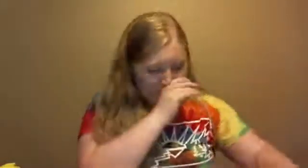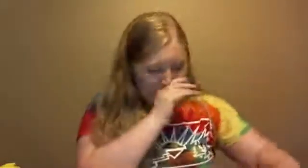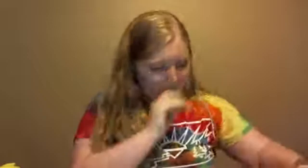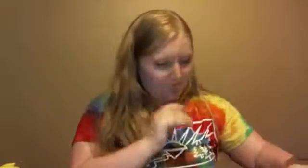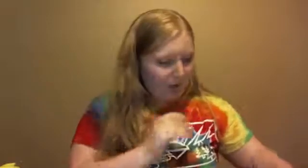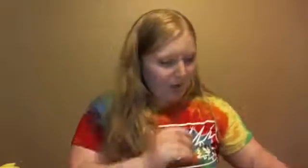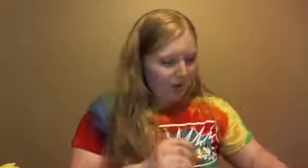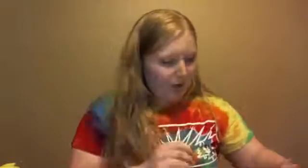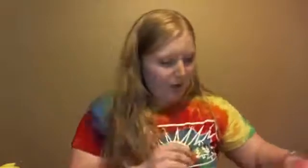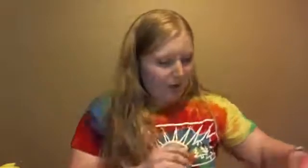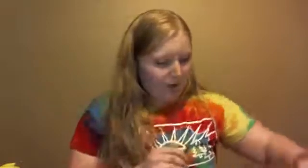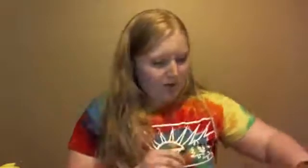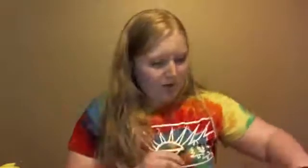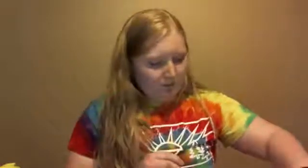So for gold,